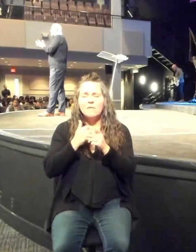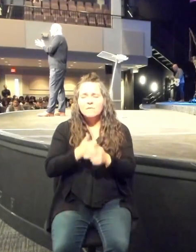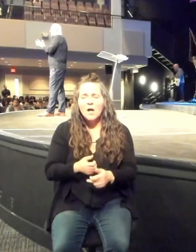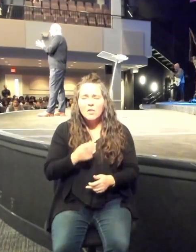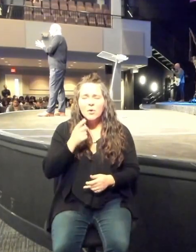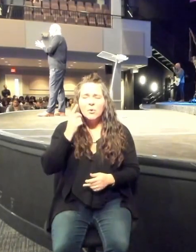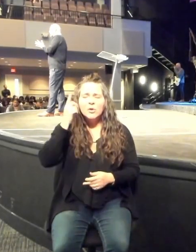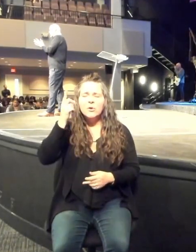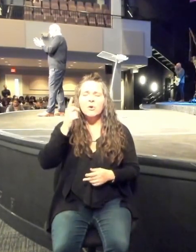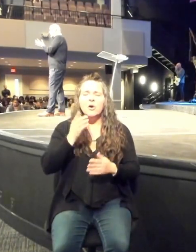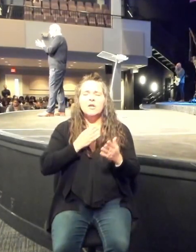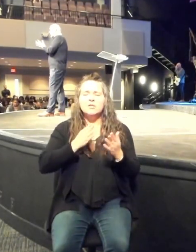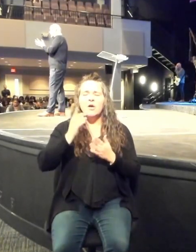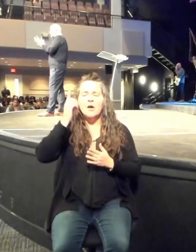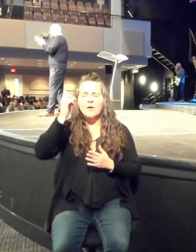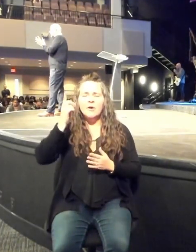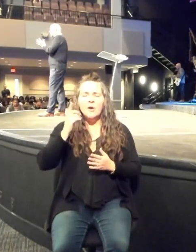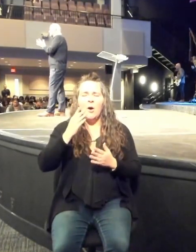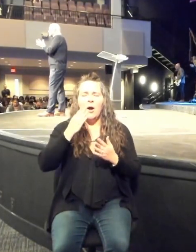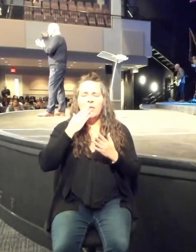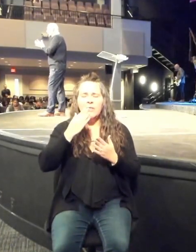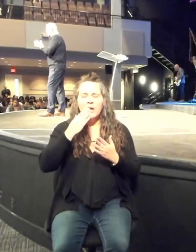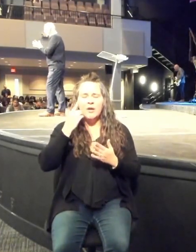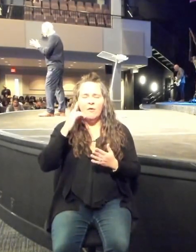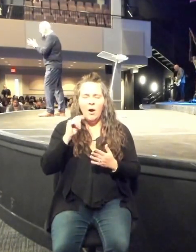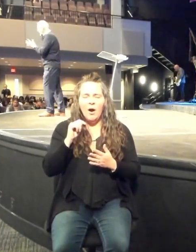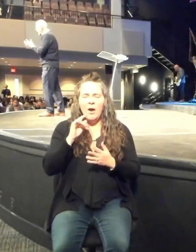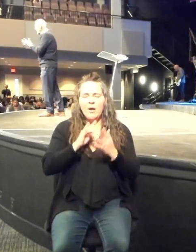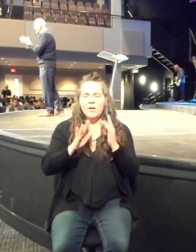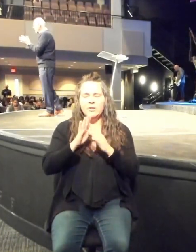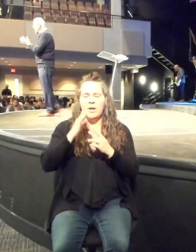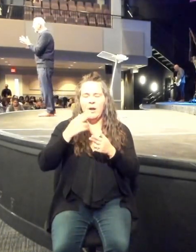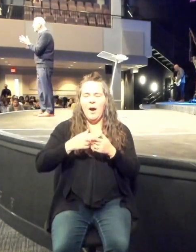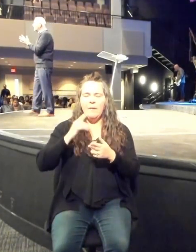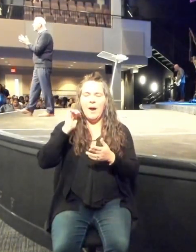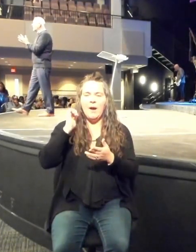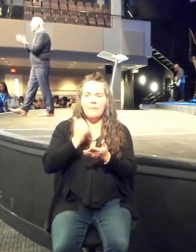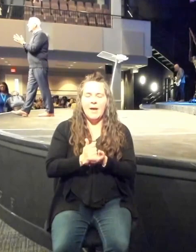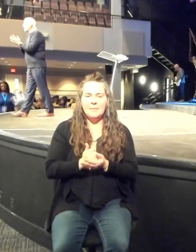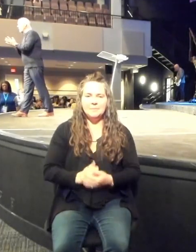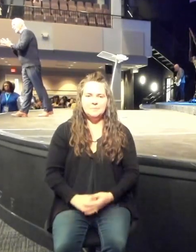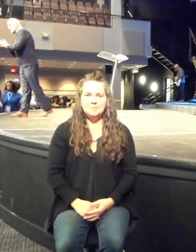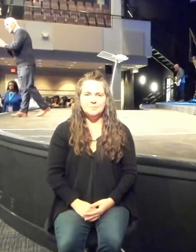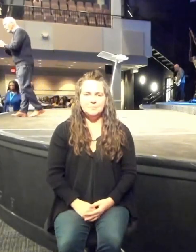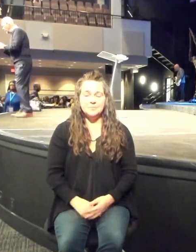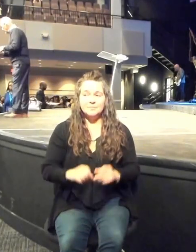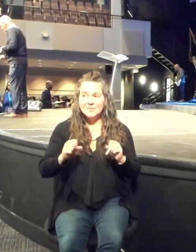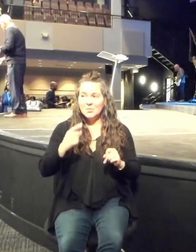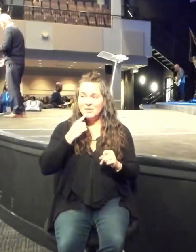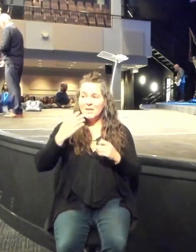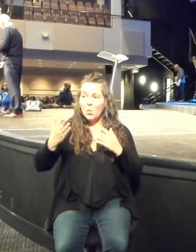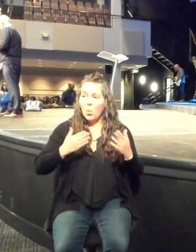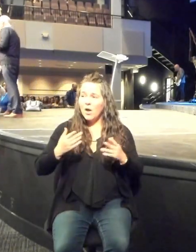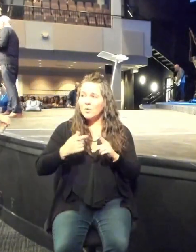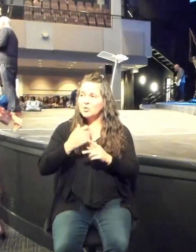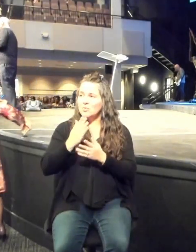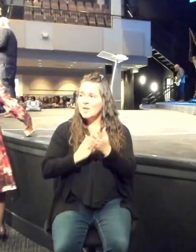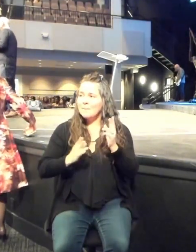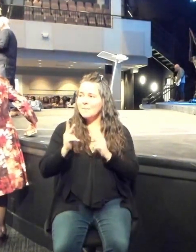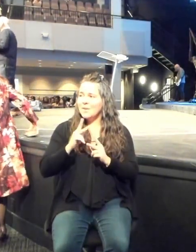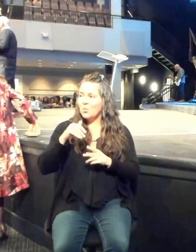your glory and honor. We thank you for it again in your precious name. Amen. Can we welcome some people to God's family